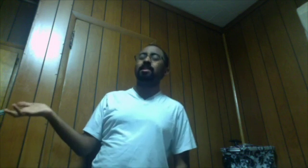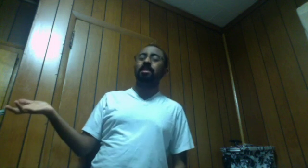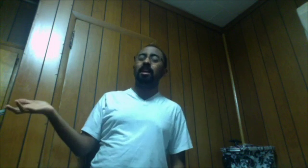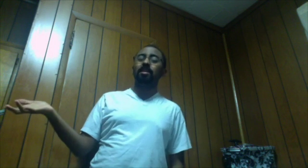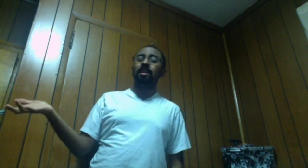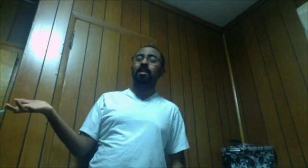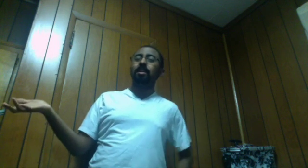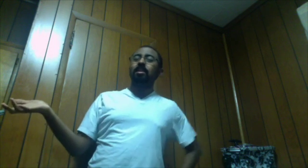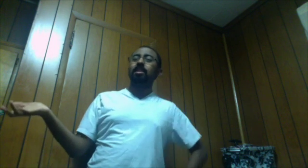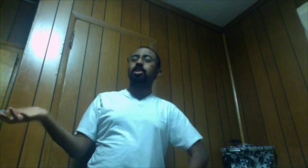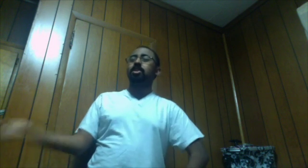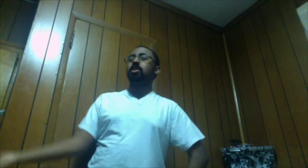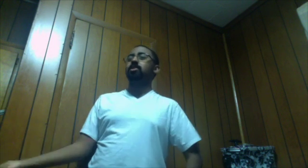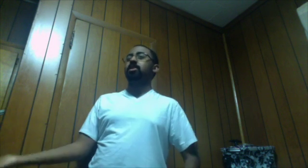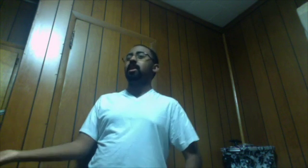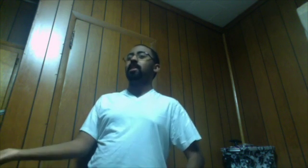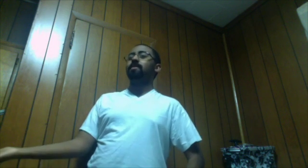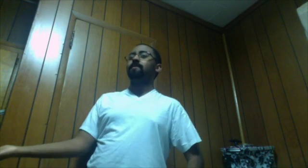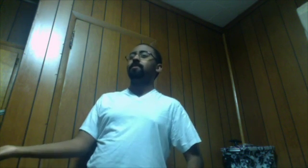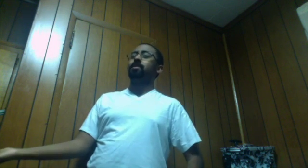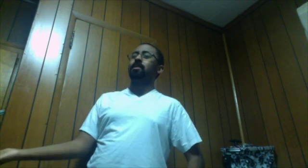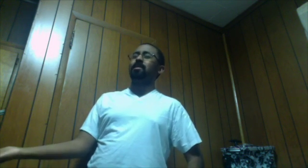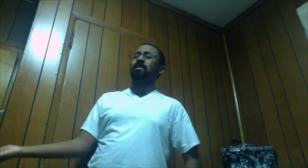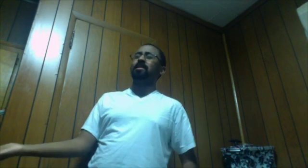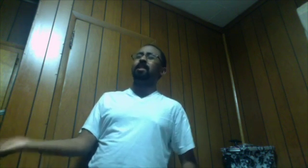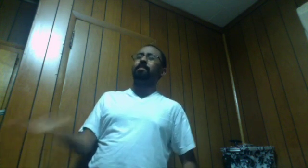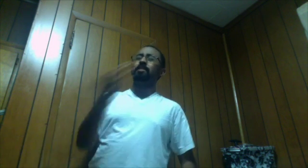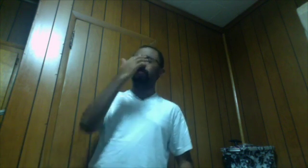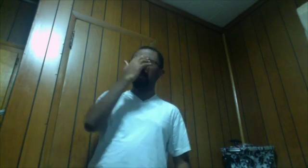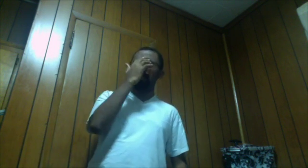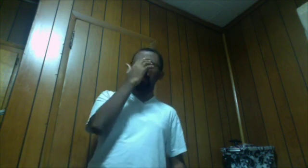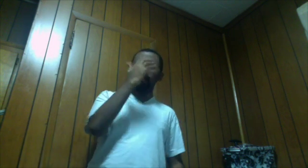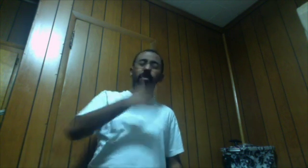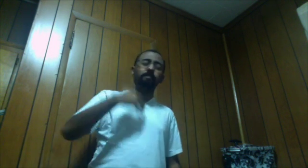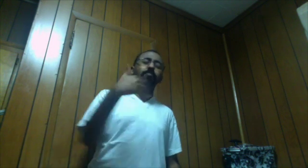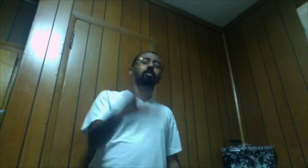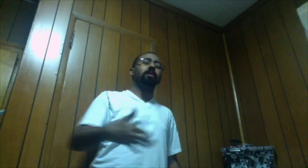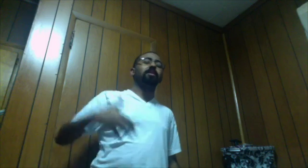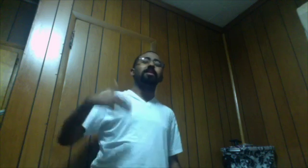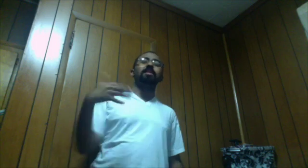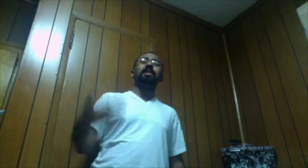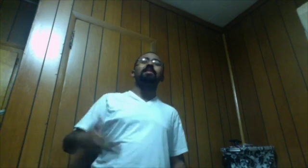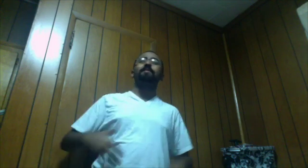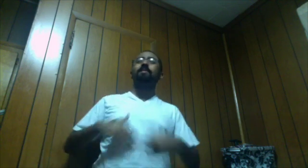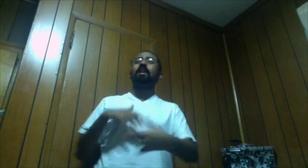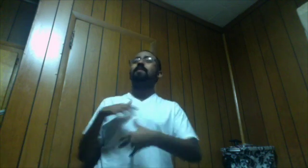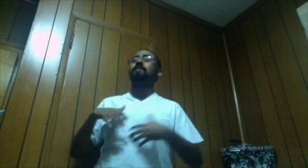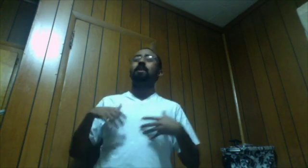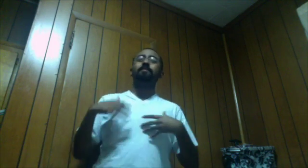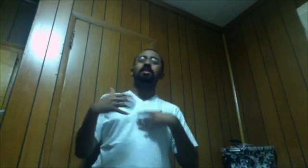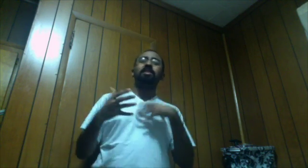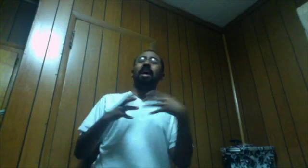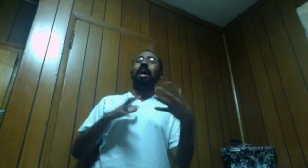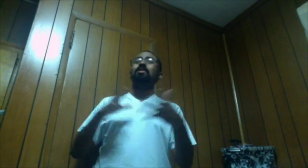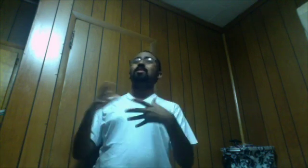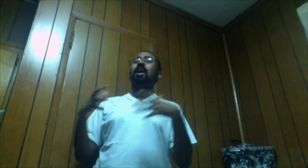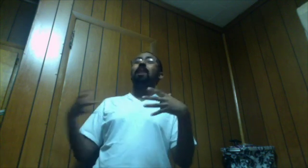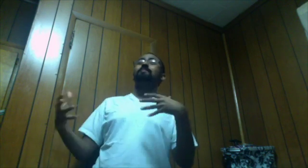sound like that show, Jane the Virgin on the CW. It's probably going to be something boring, slice of life, but just so happens to